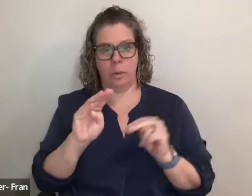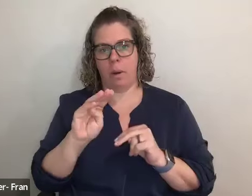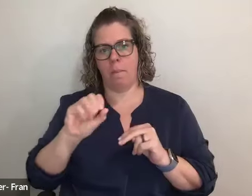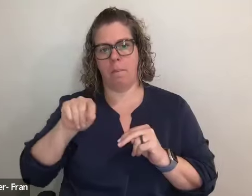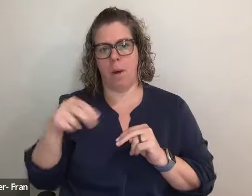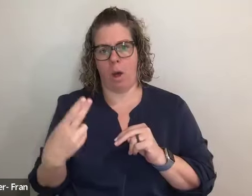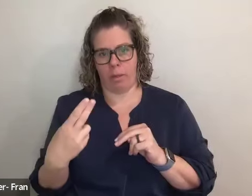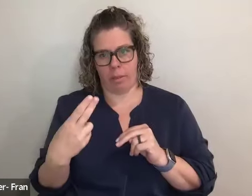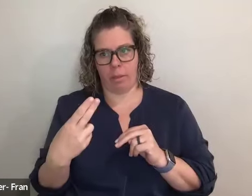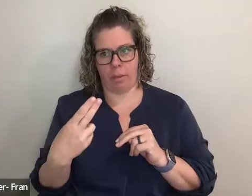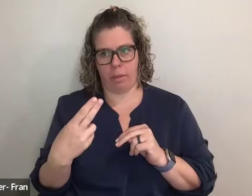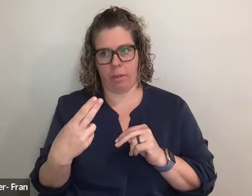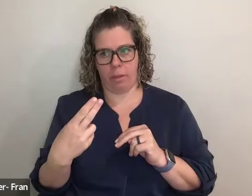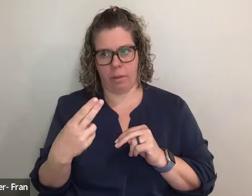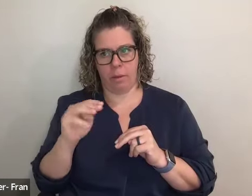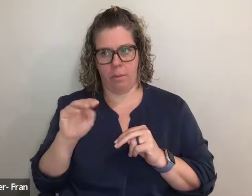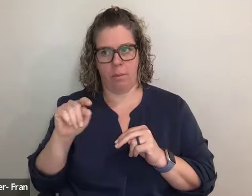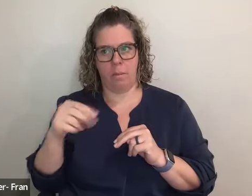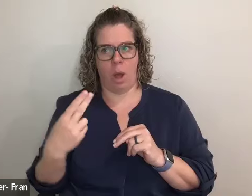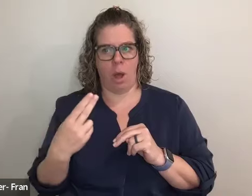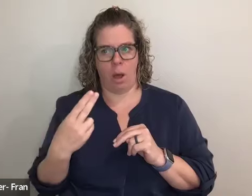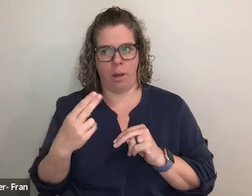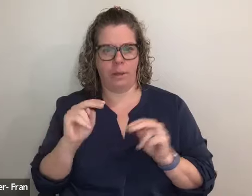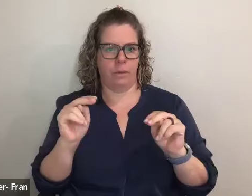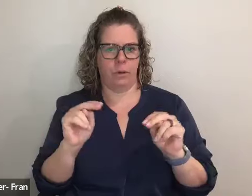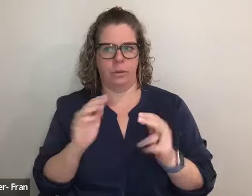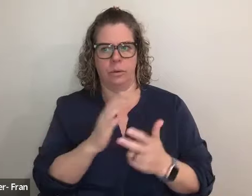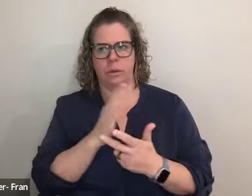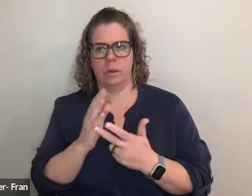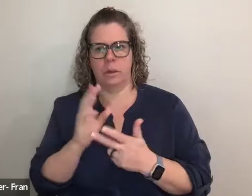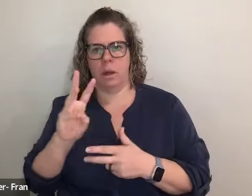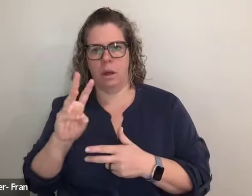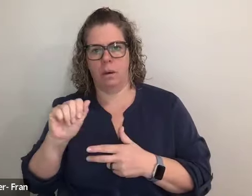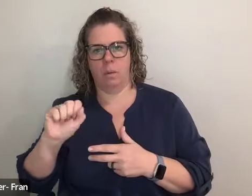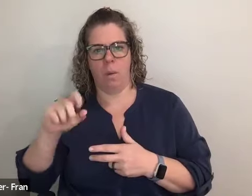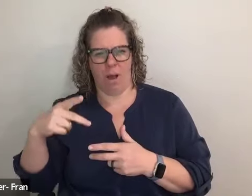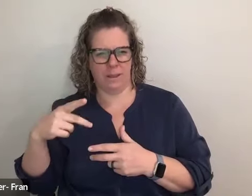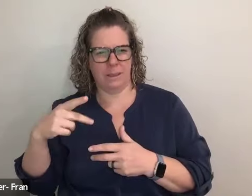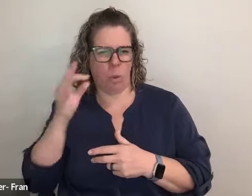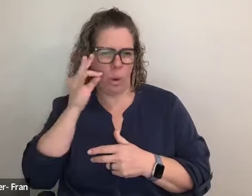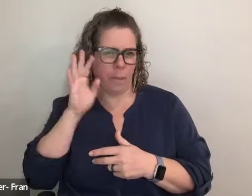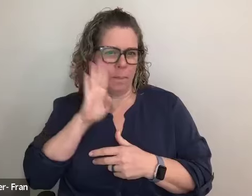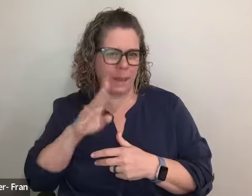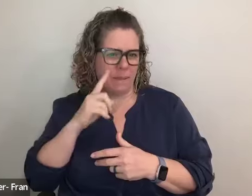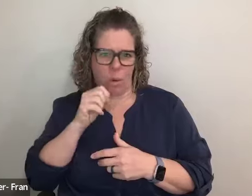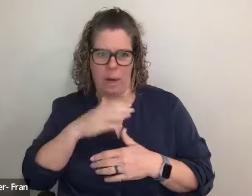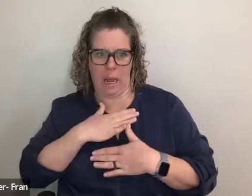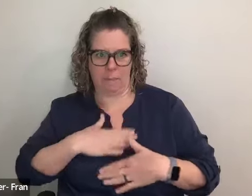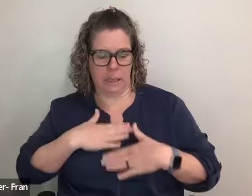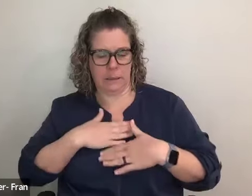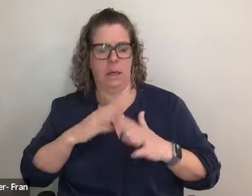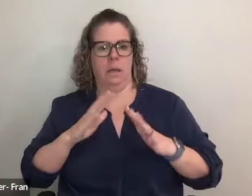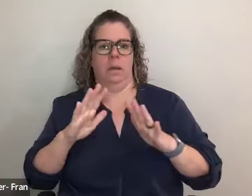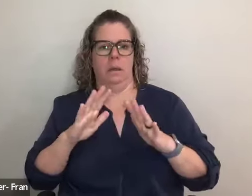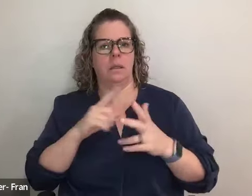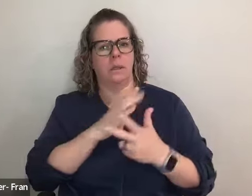moths, like the moths that blend in with trees, for neutral, and then wasps for unpleasant. And